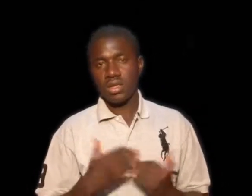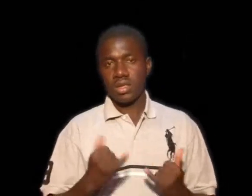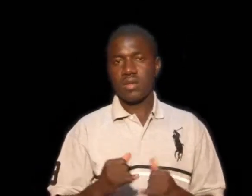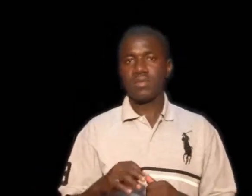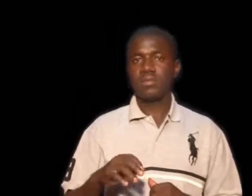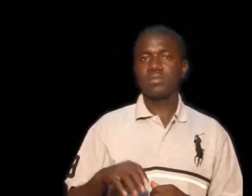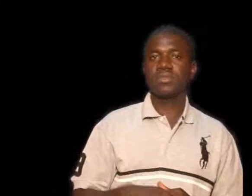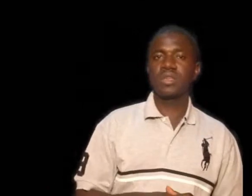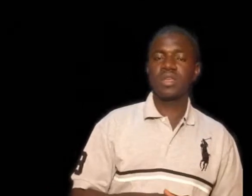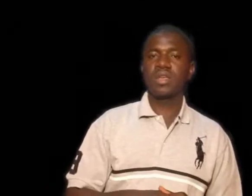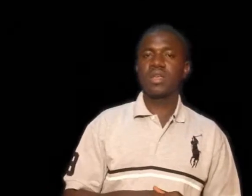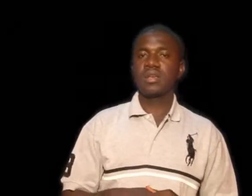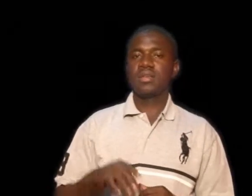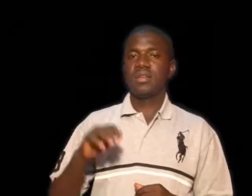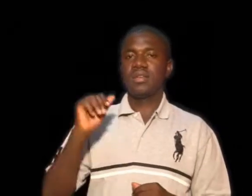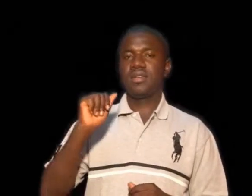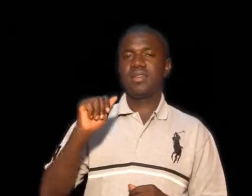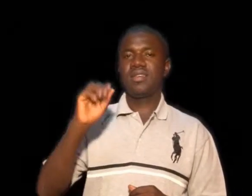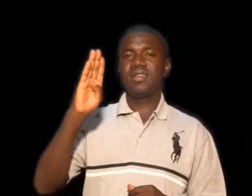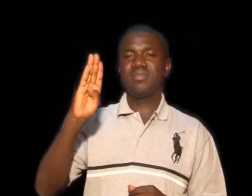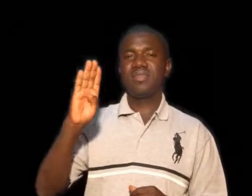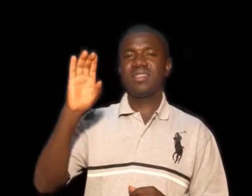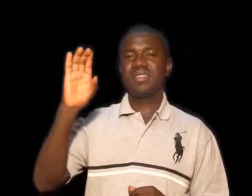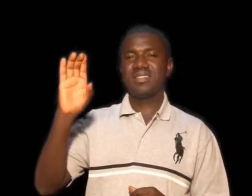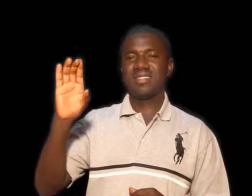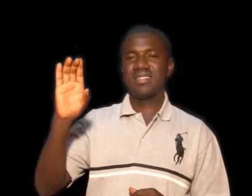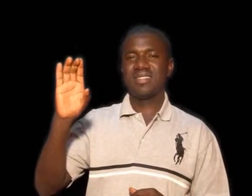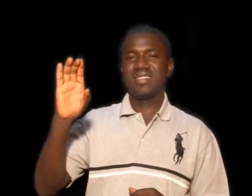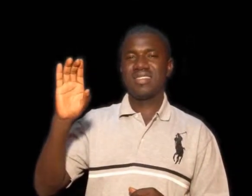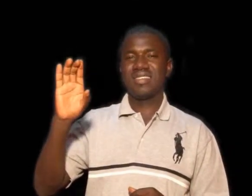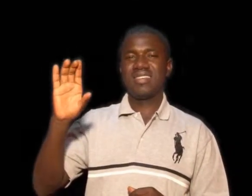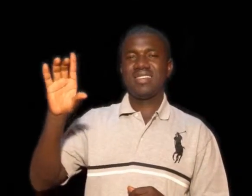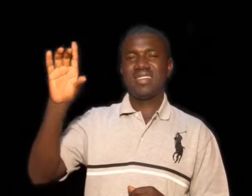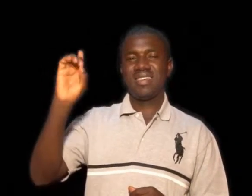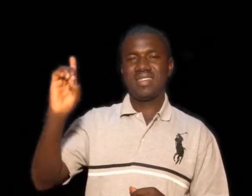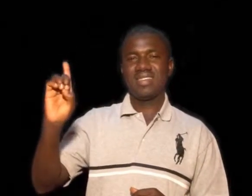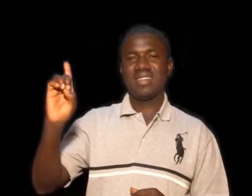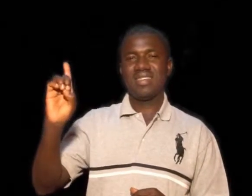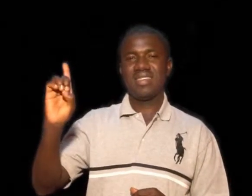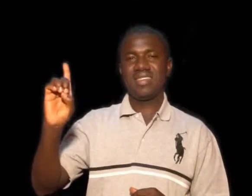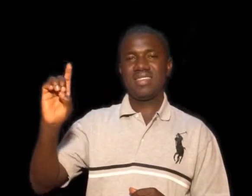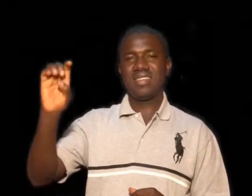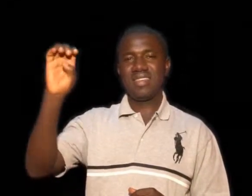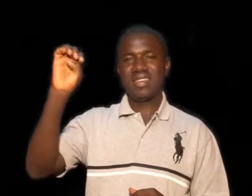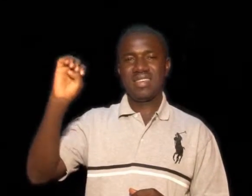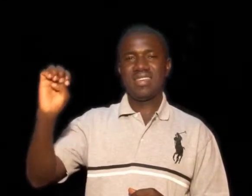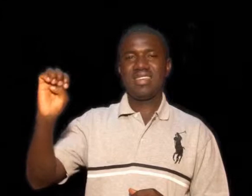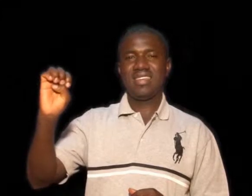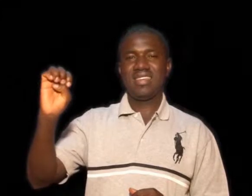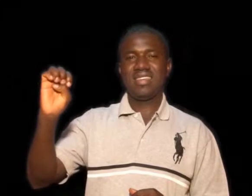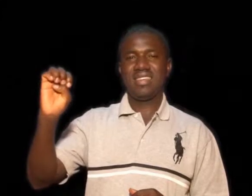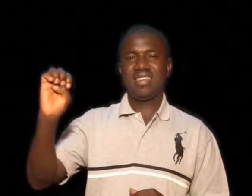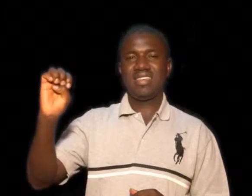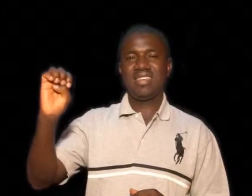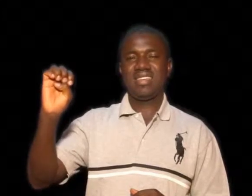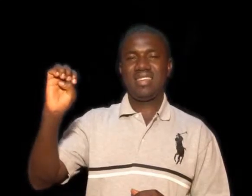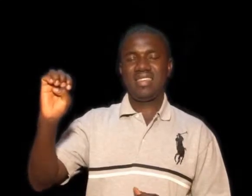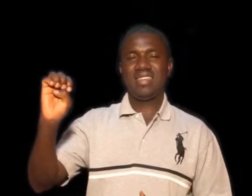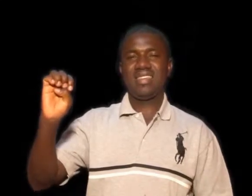Figure 1. Alphabets and numbers in sign language. A, B,